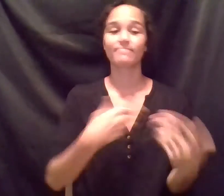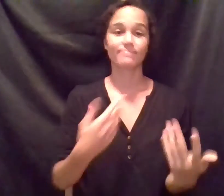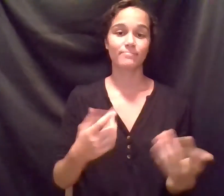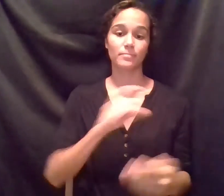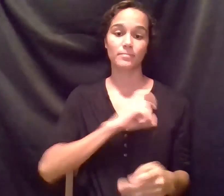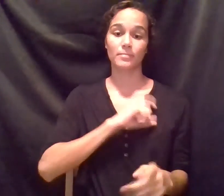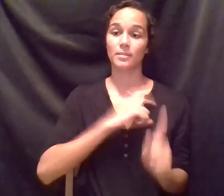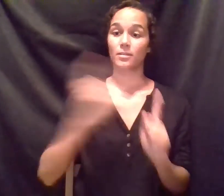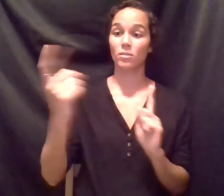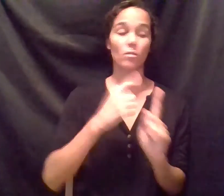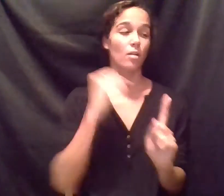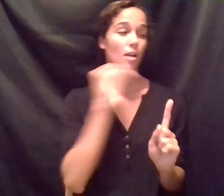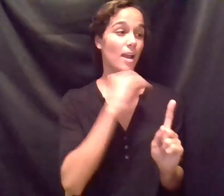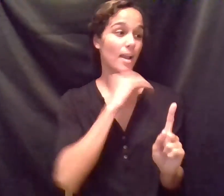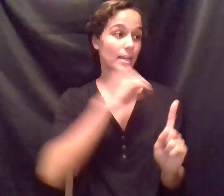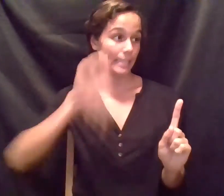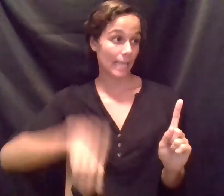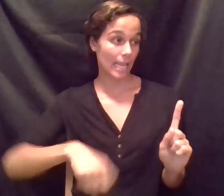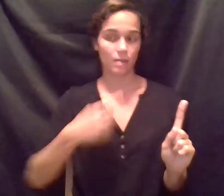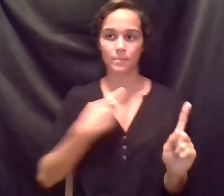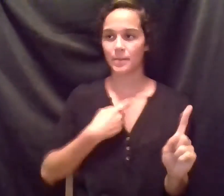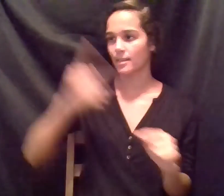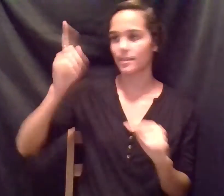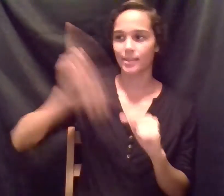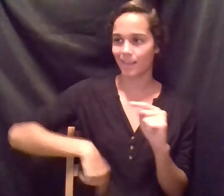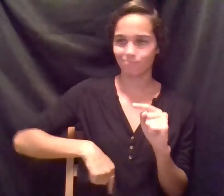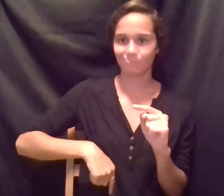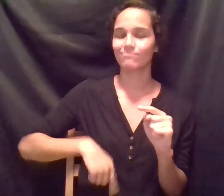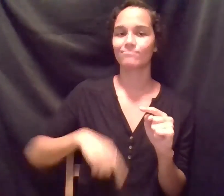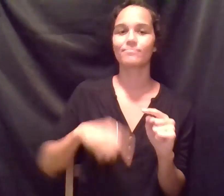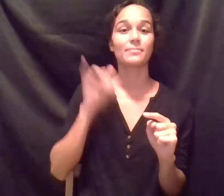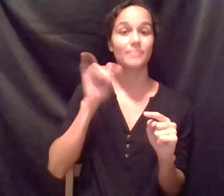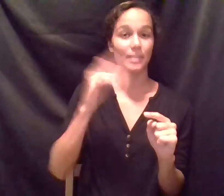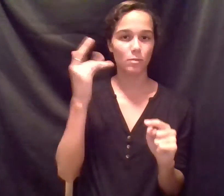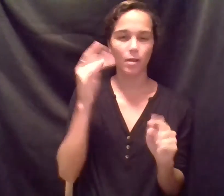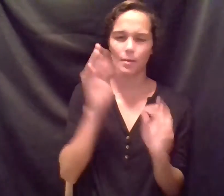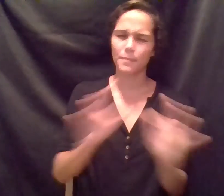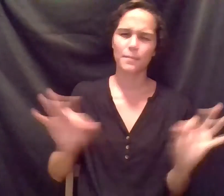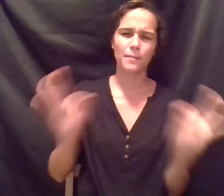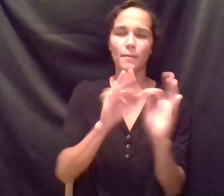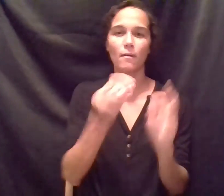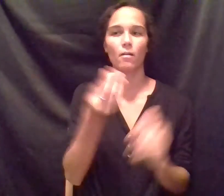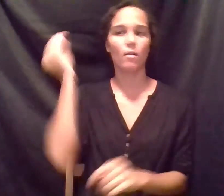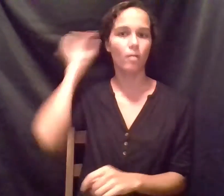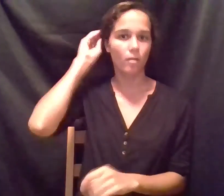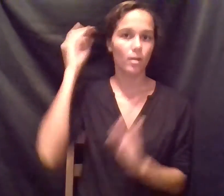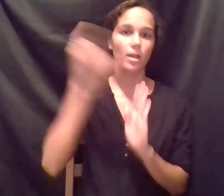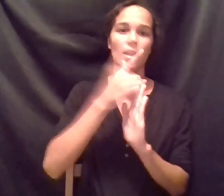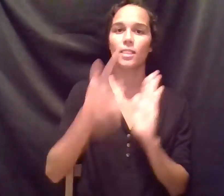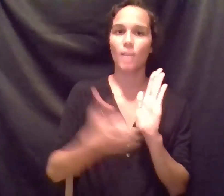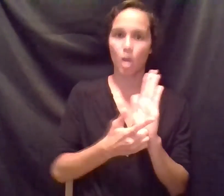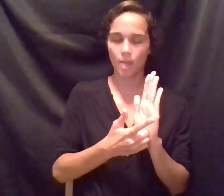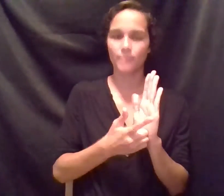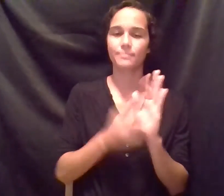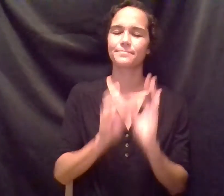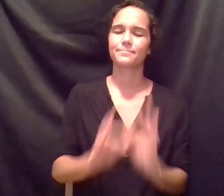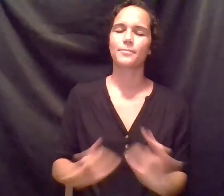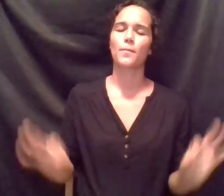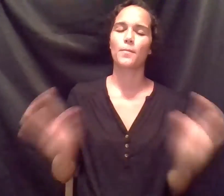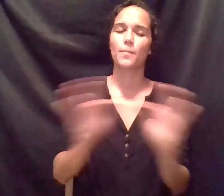because they can very forcefully tell you things that aren't true. Can lie to you. You cannot lie to police.